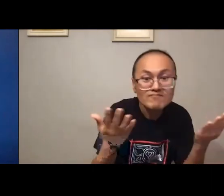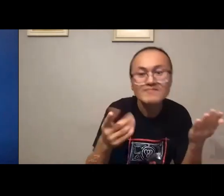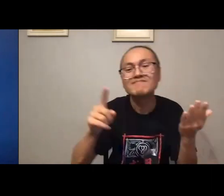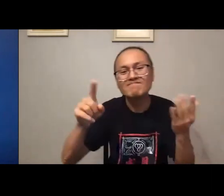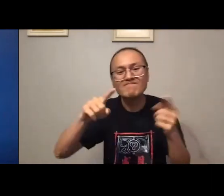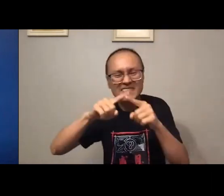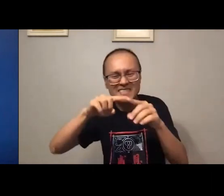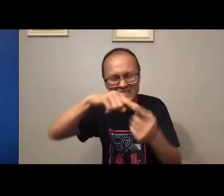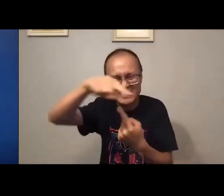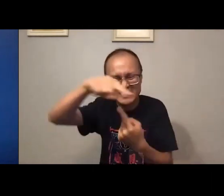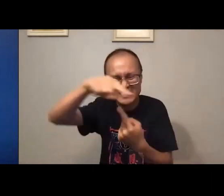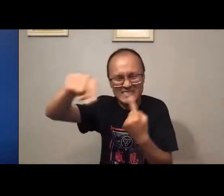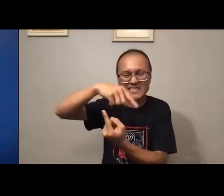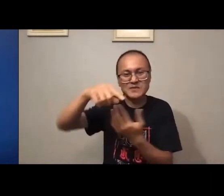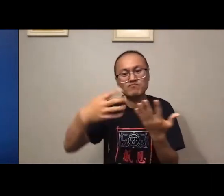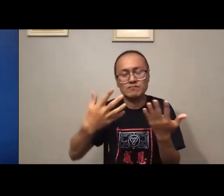color,